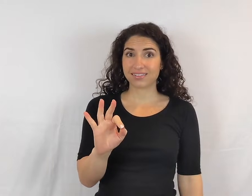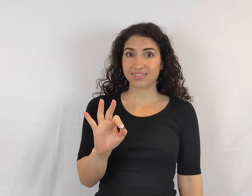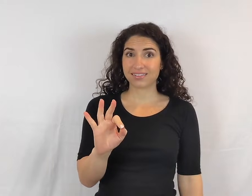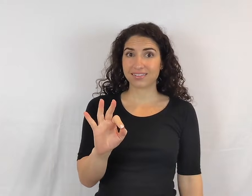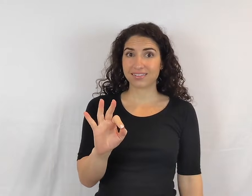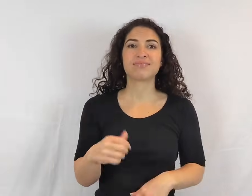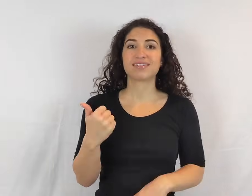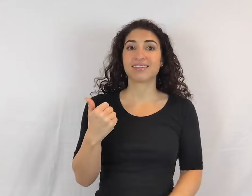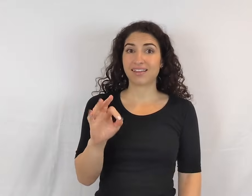52.